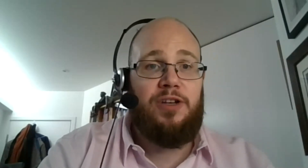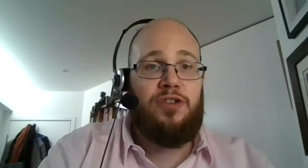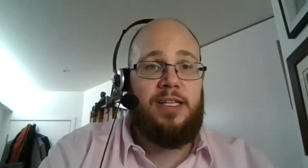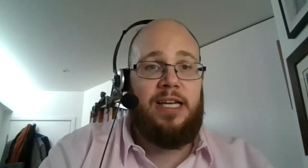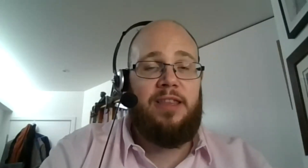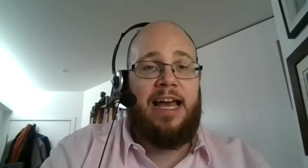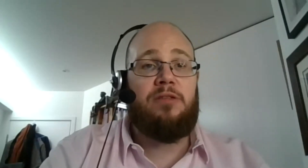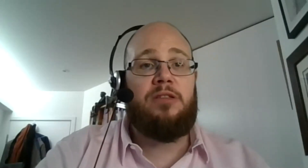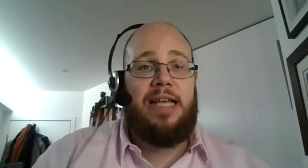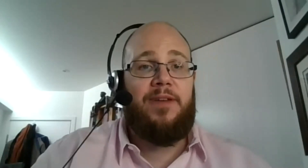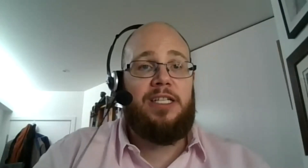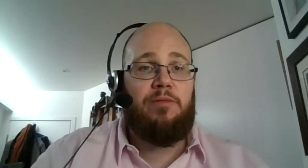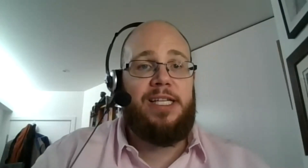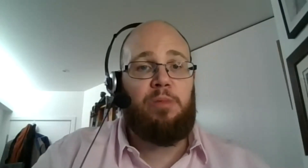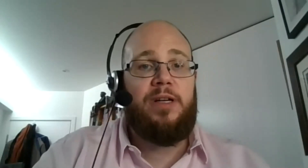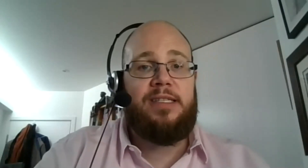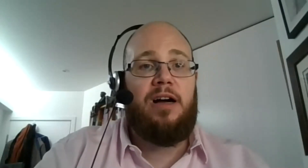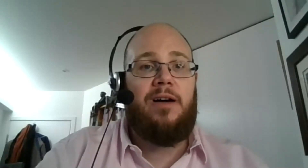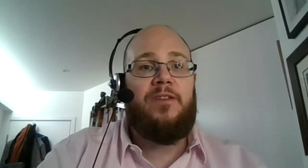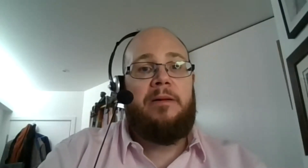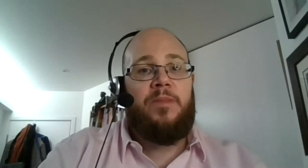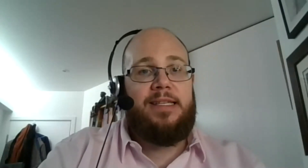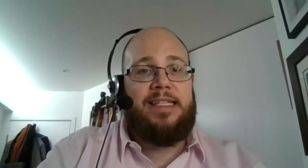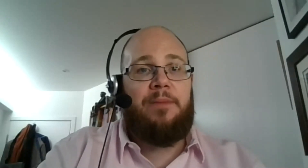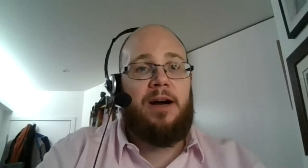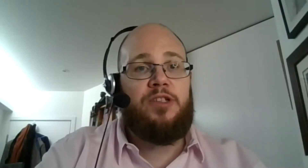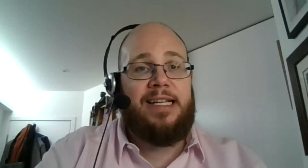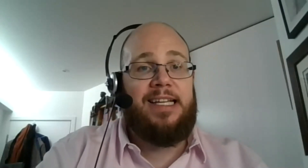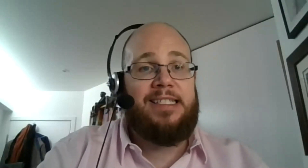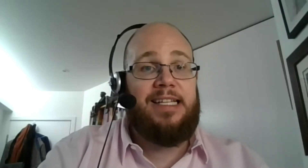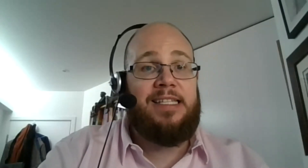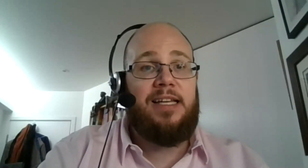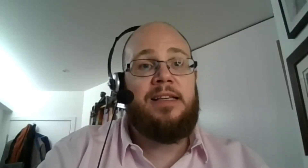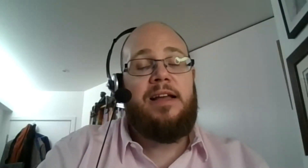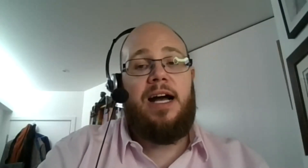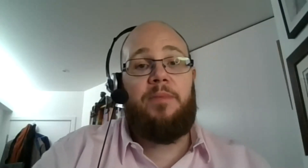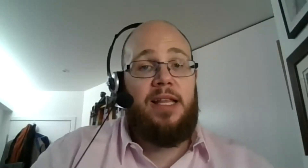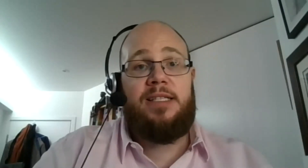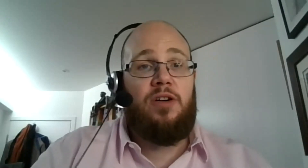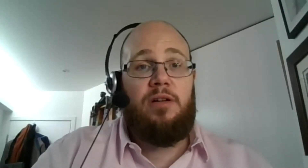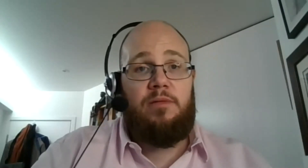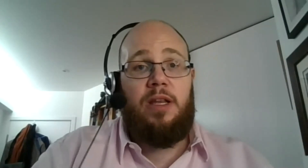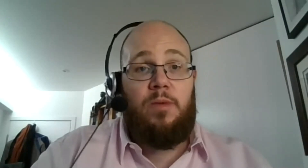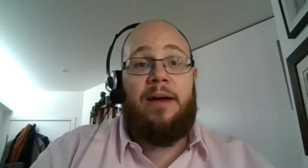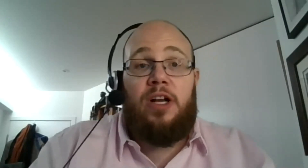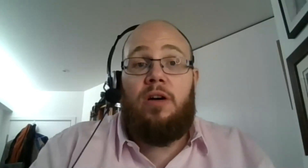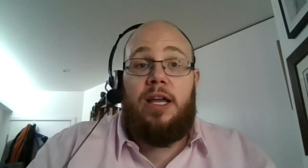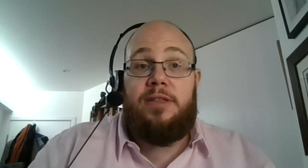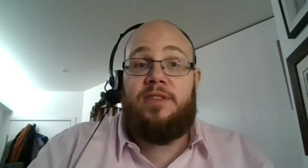country. So the council's having to redeploy staff to step up testing centres. And there's not, we haven't got loads of staff to